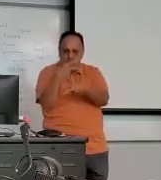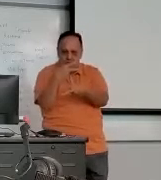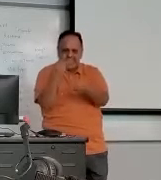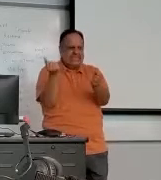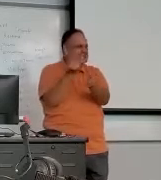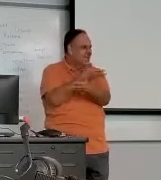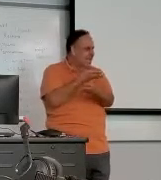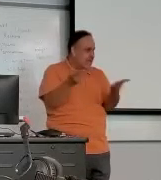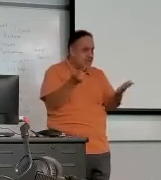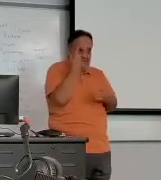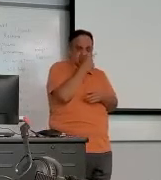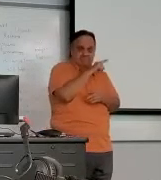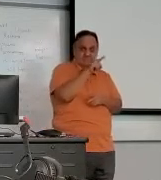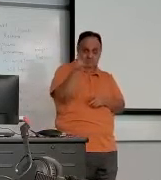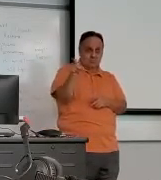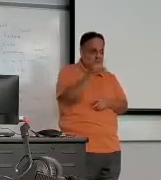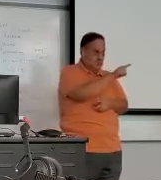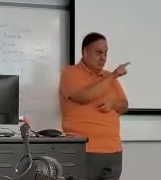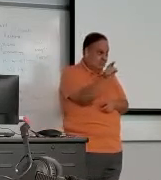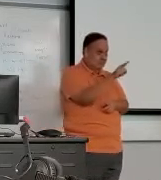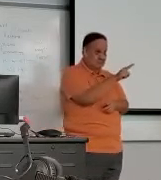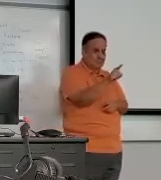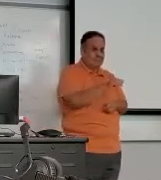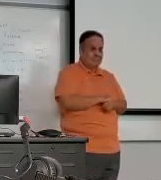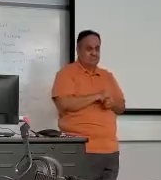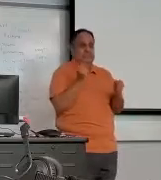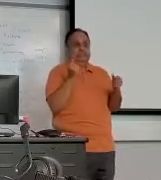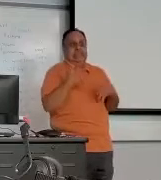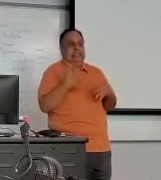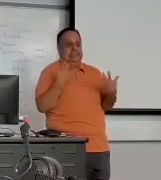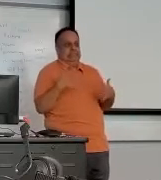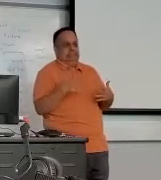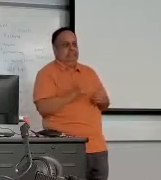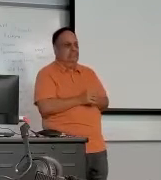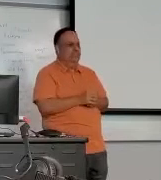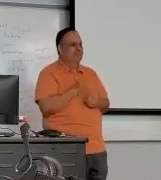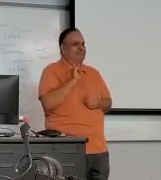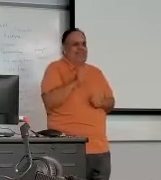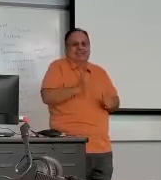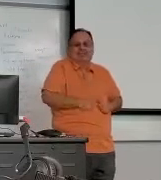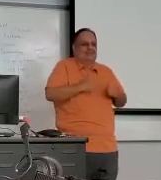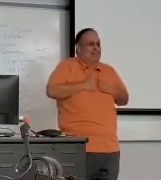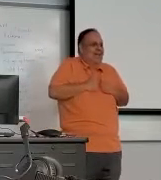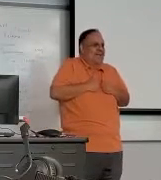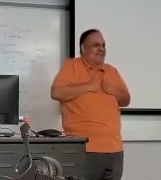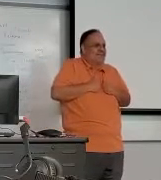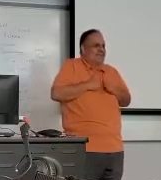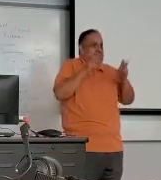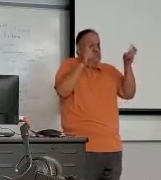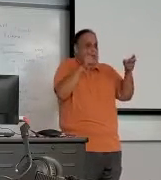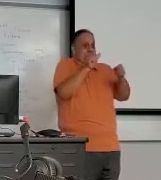that for a lot of you guys out there, I know terrify you, okay? That's just the way it is sometimes. The title of algebra has this